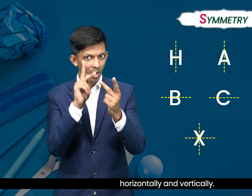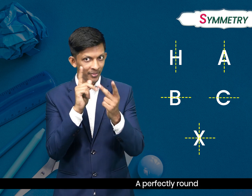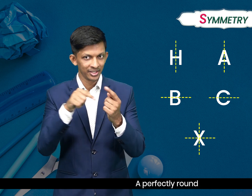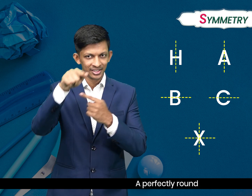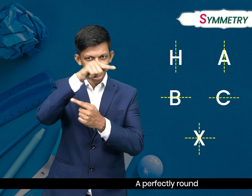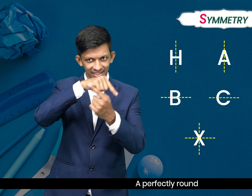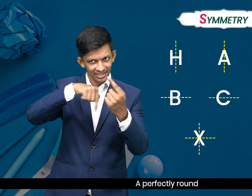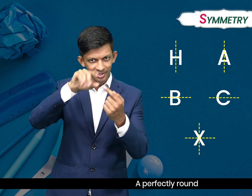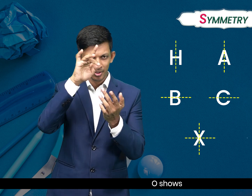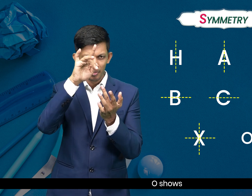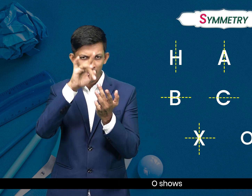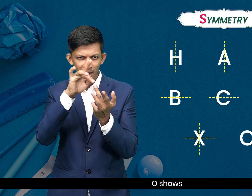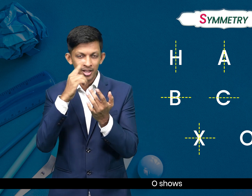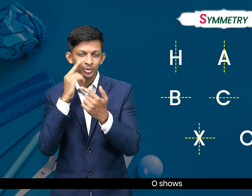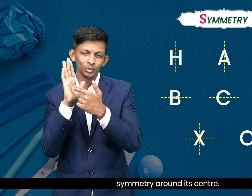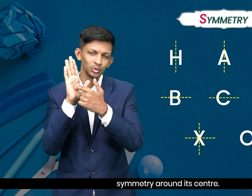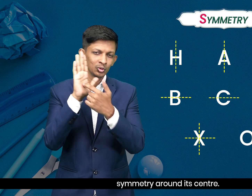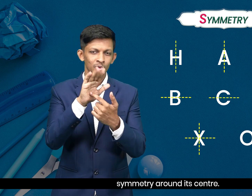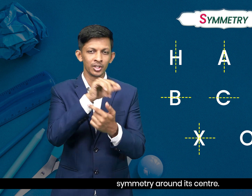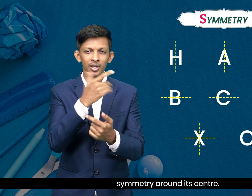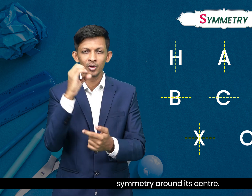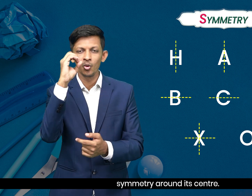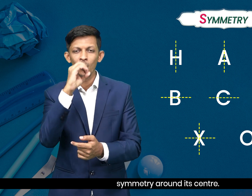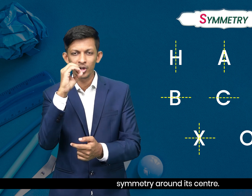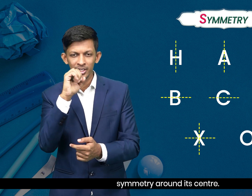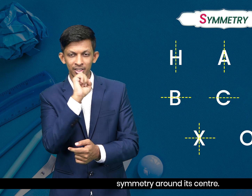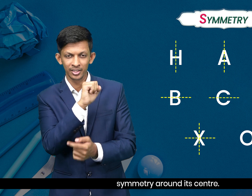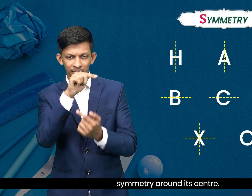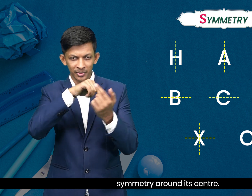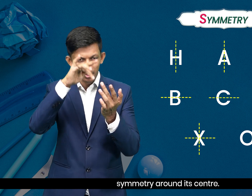A perfectly round O shows symmetry around its center.